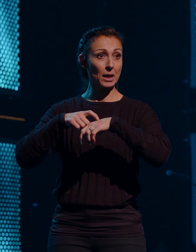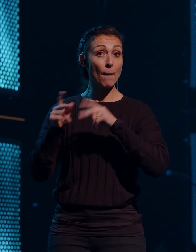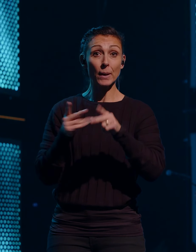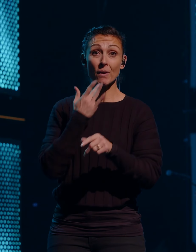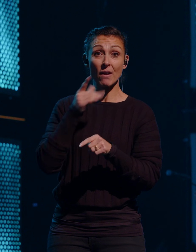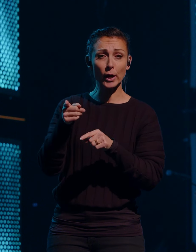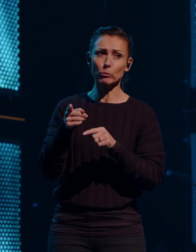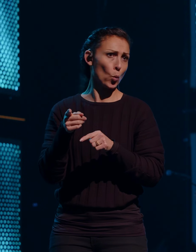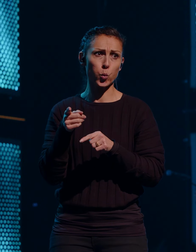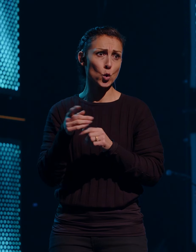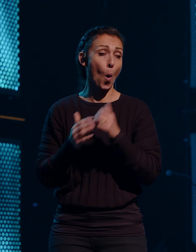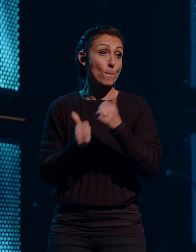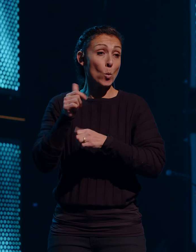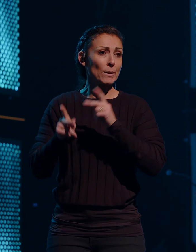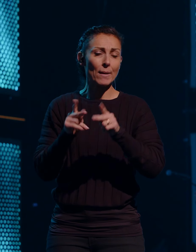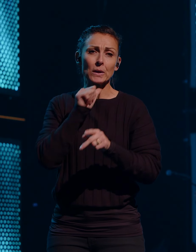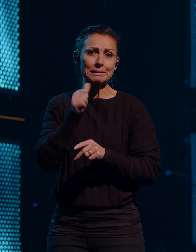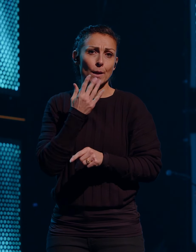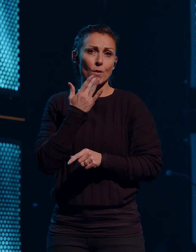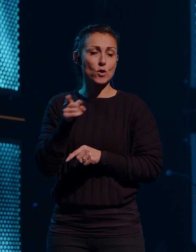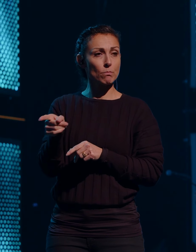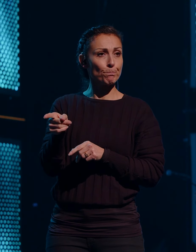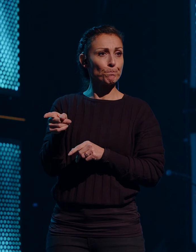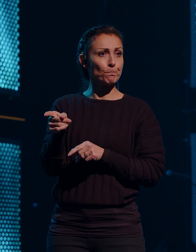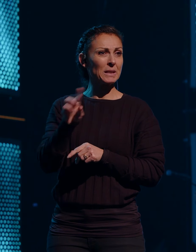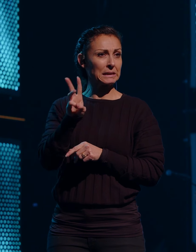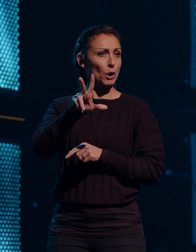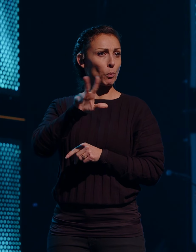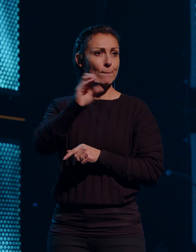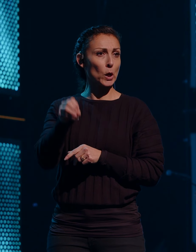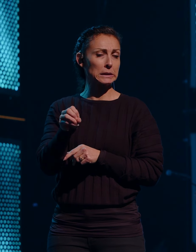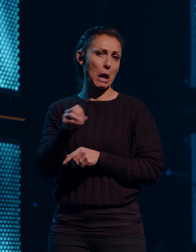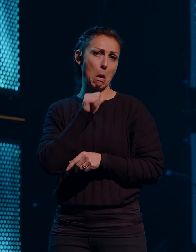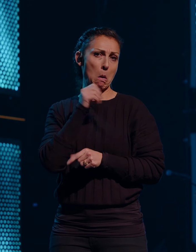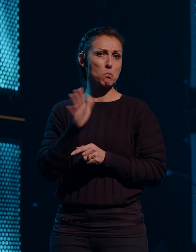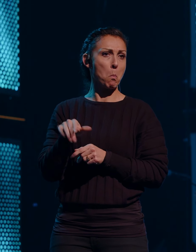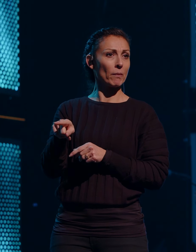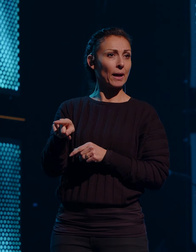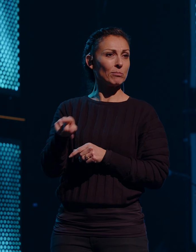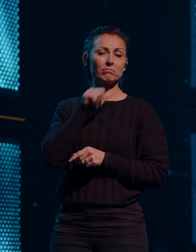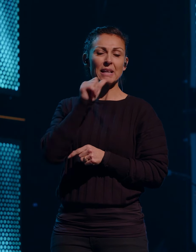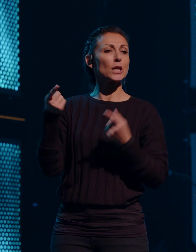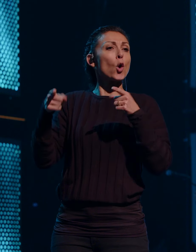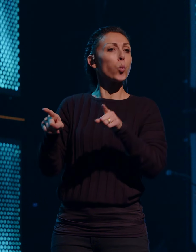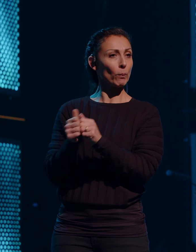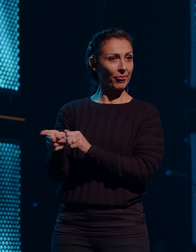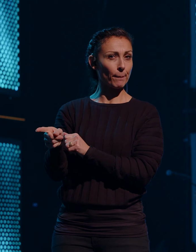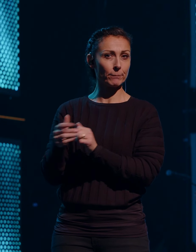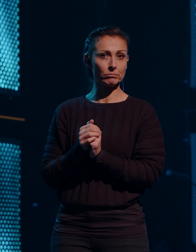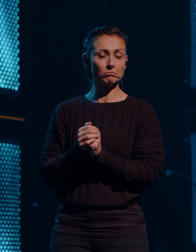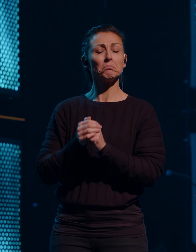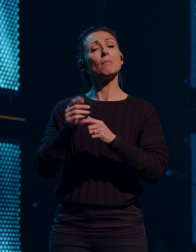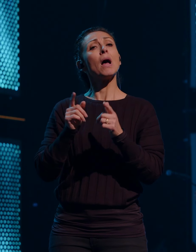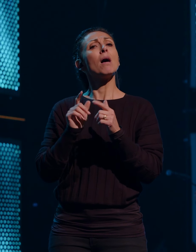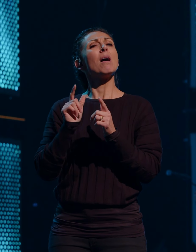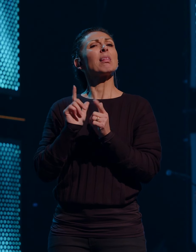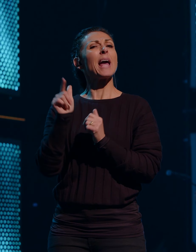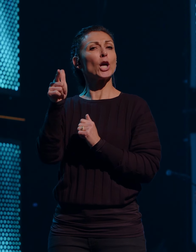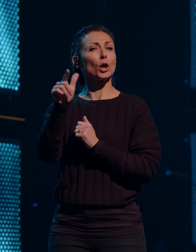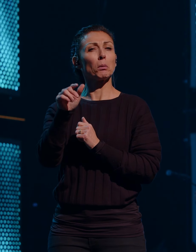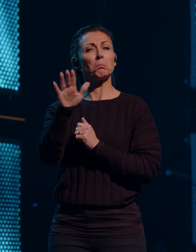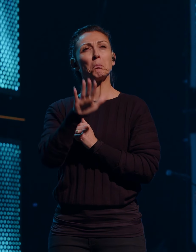63%. Majority of people did not like Dr. Martin Luther King Jr. and what he stood for. In the mid-70s, almost 10 years